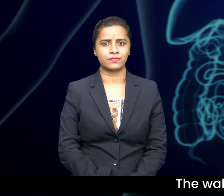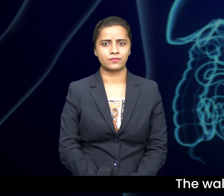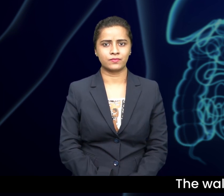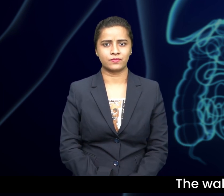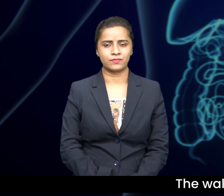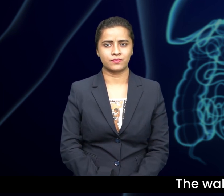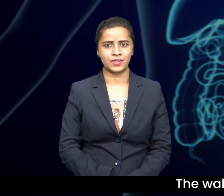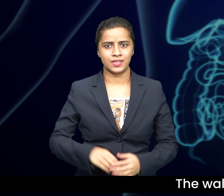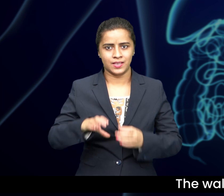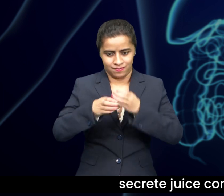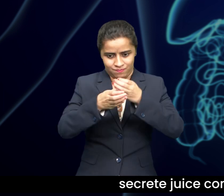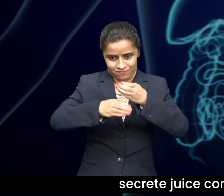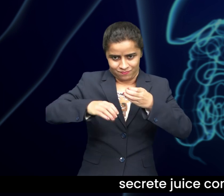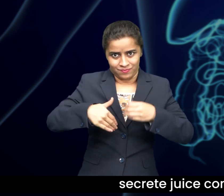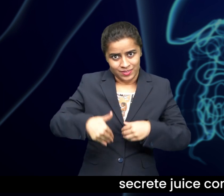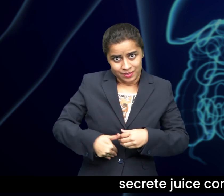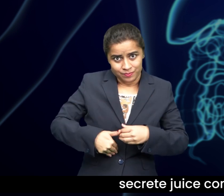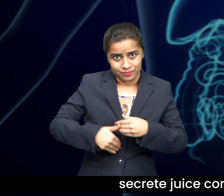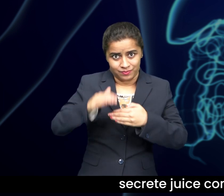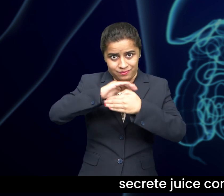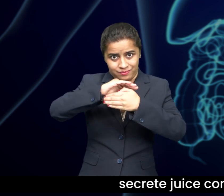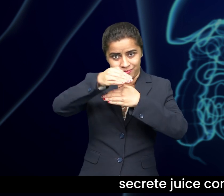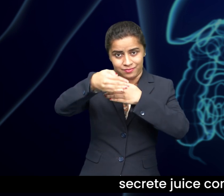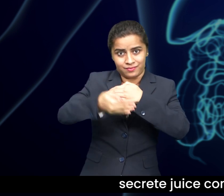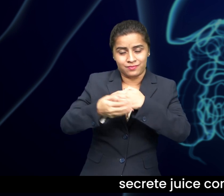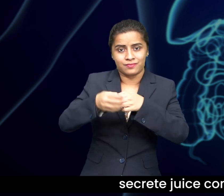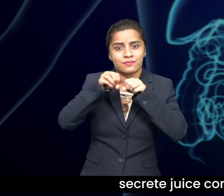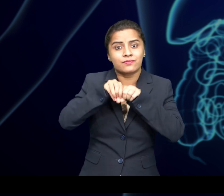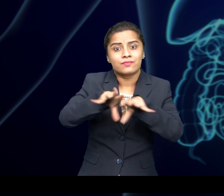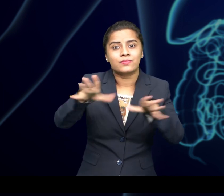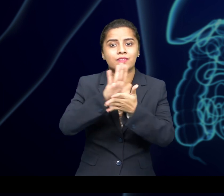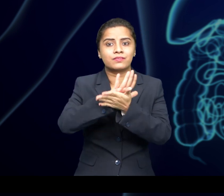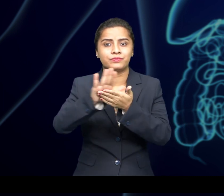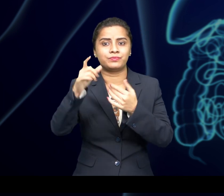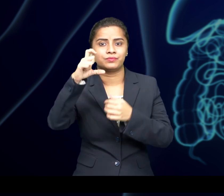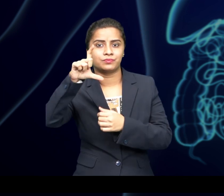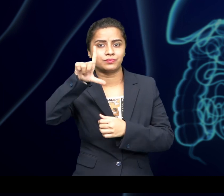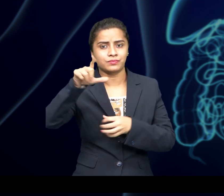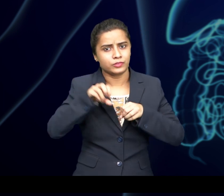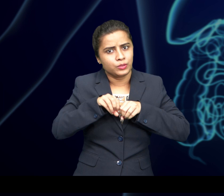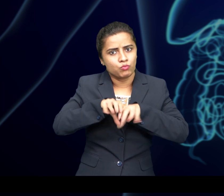The walls of the stomach secrete juice containing hydrochloric acid, HCl.